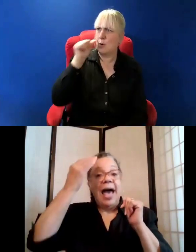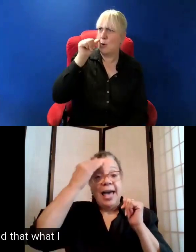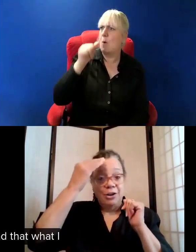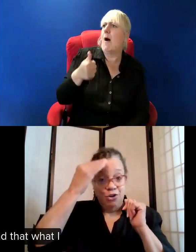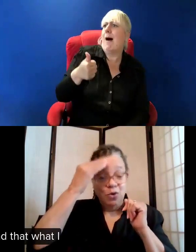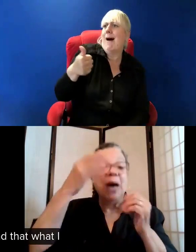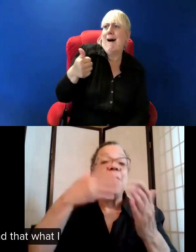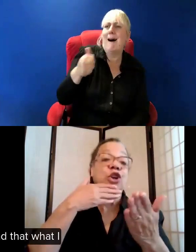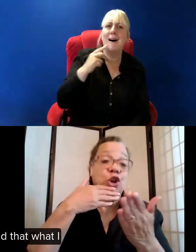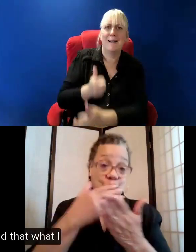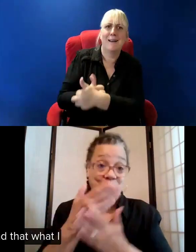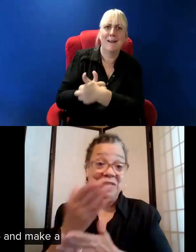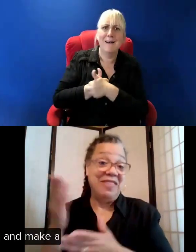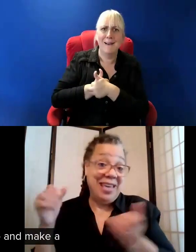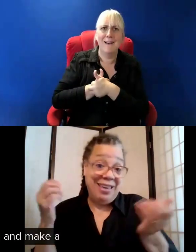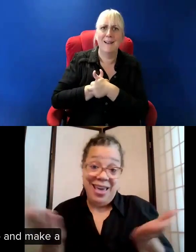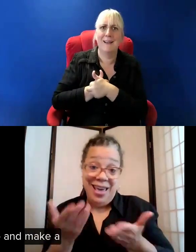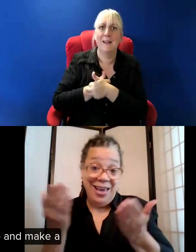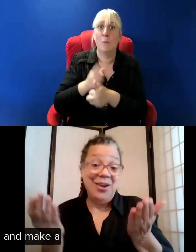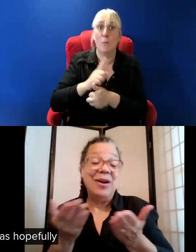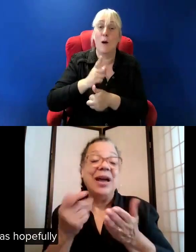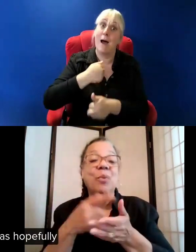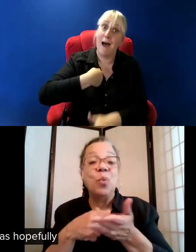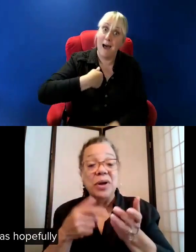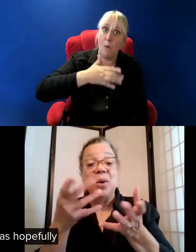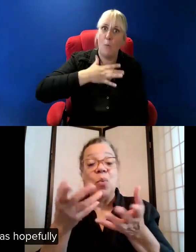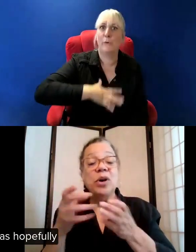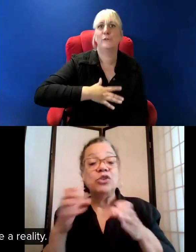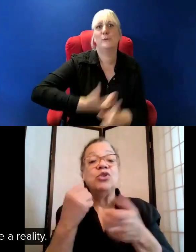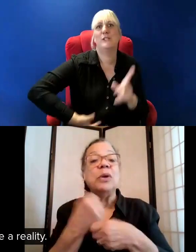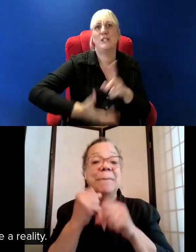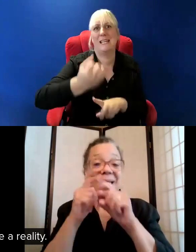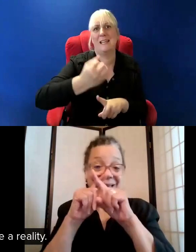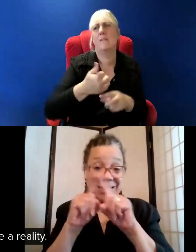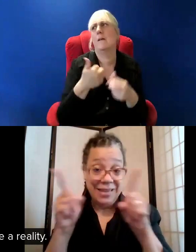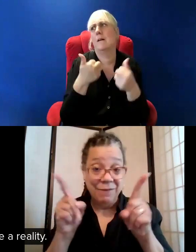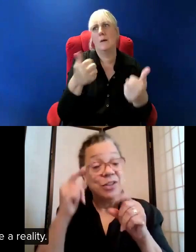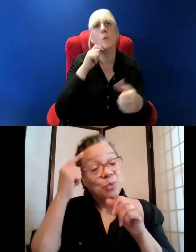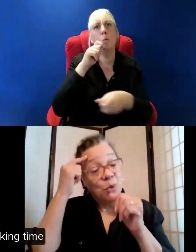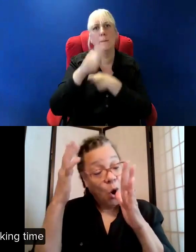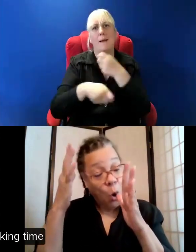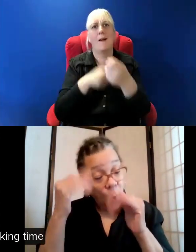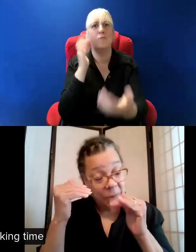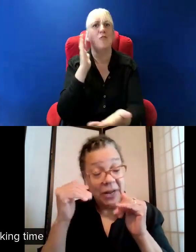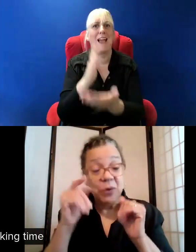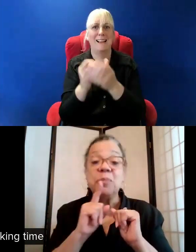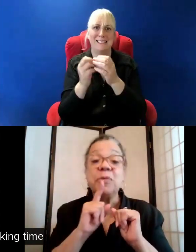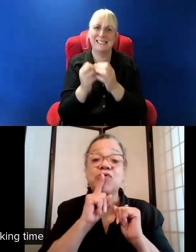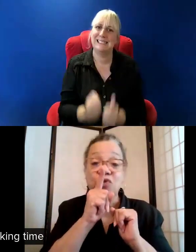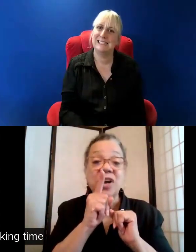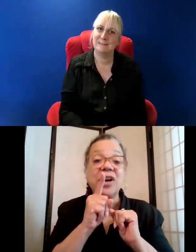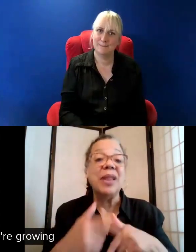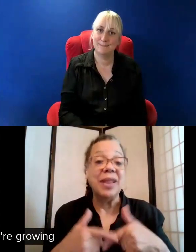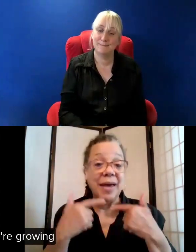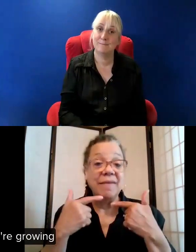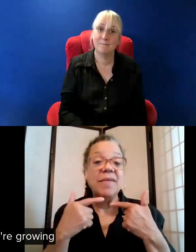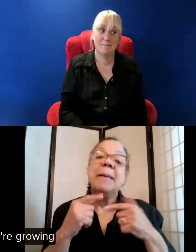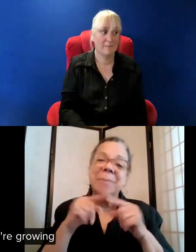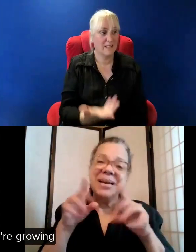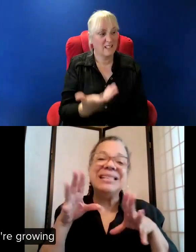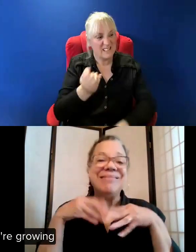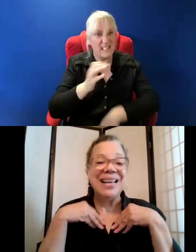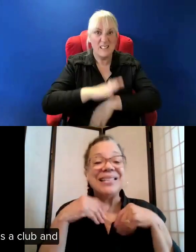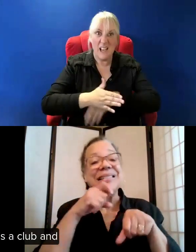on a good thing here, and that what I wanted to do and make a difference was hopefully going to be a reality. But it is taking time because